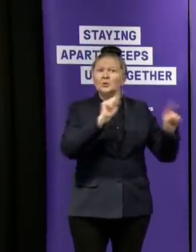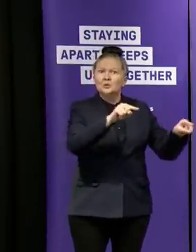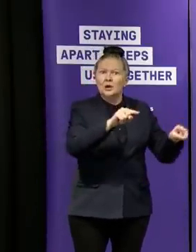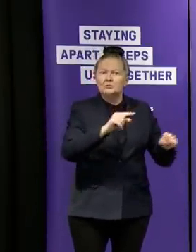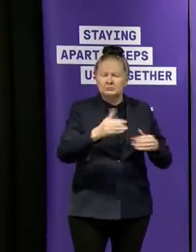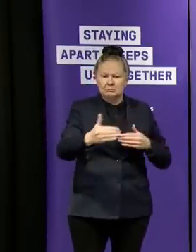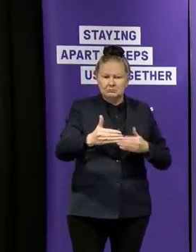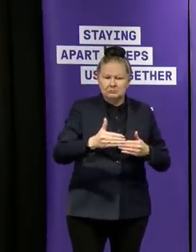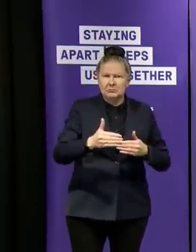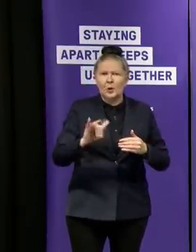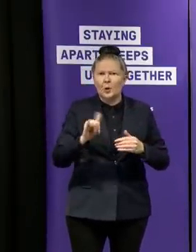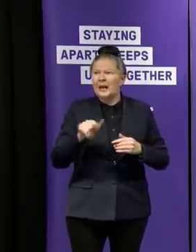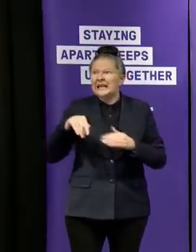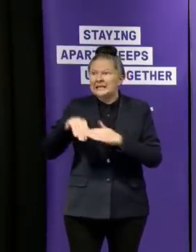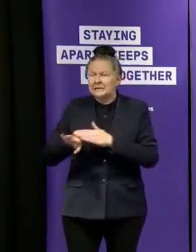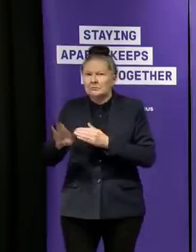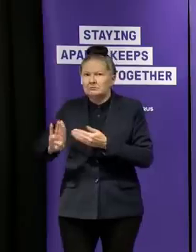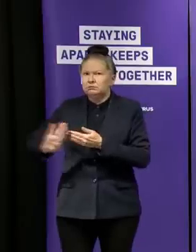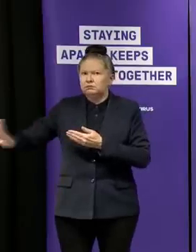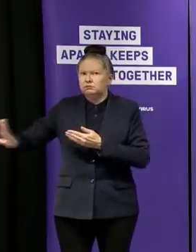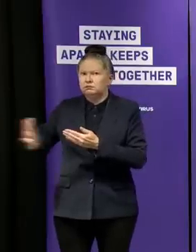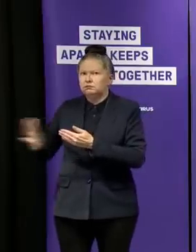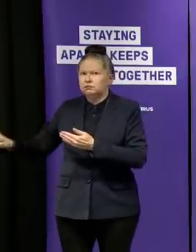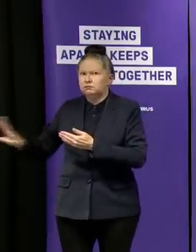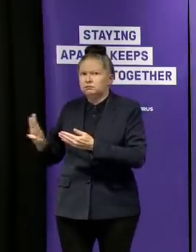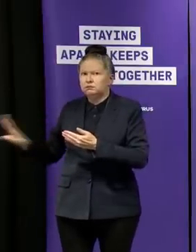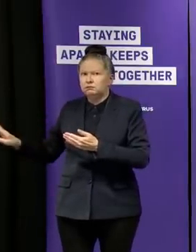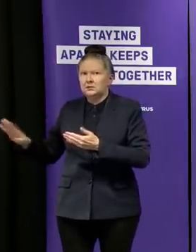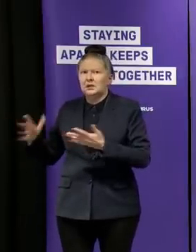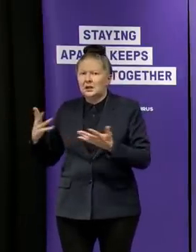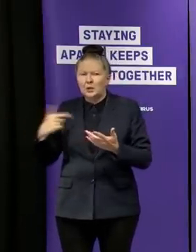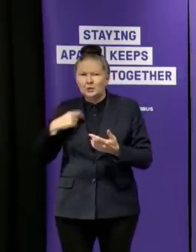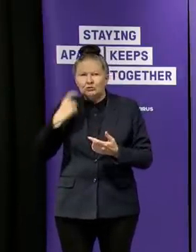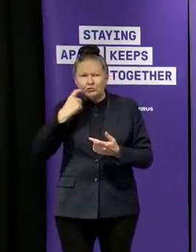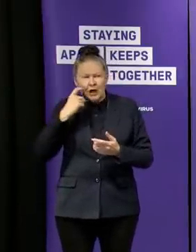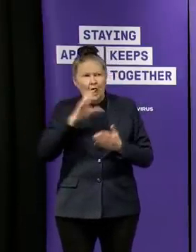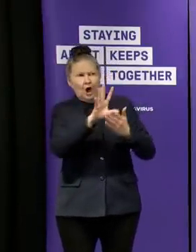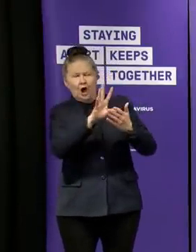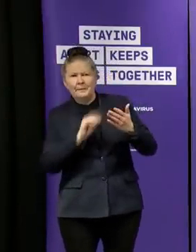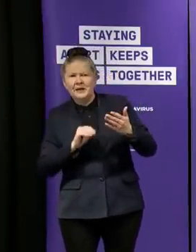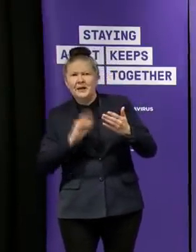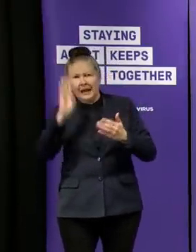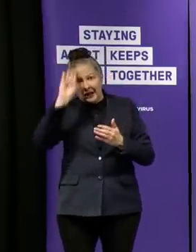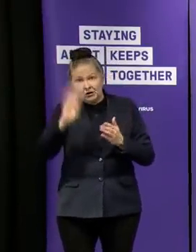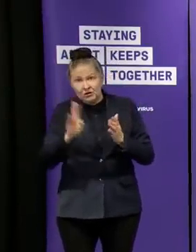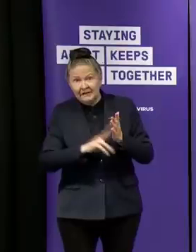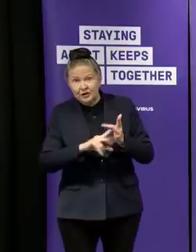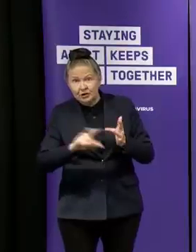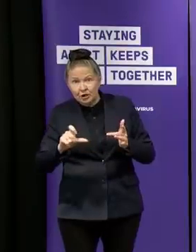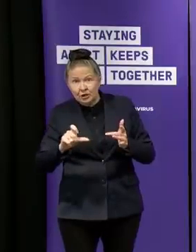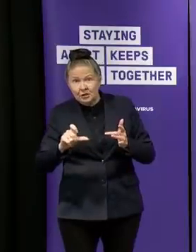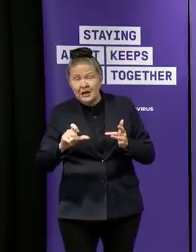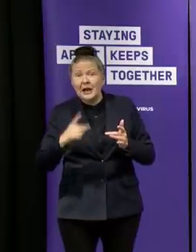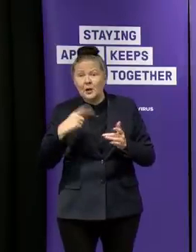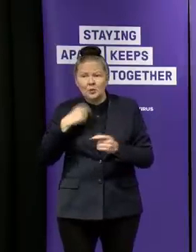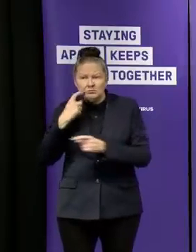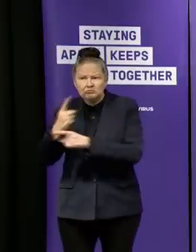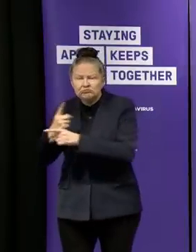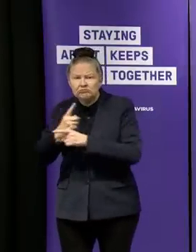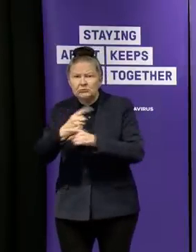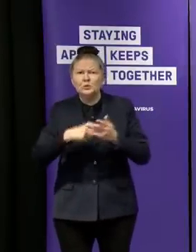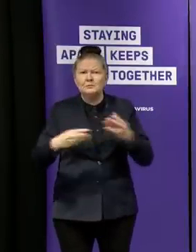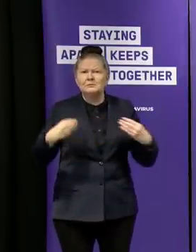different environment, but we'll look to replicate that as much as we can. But we'll be talking to industry about that in some